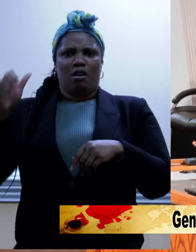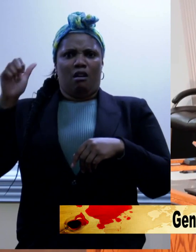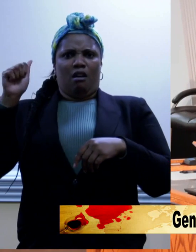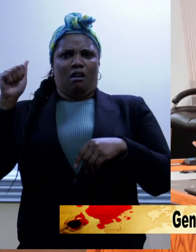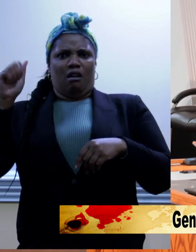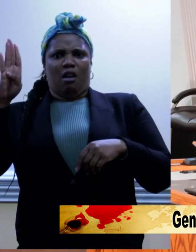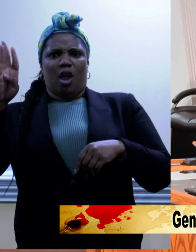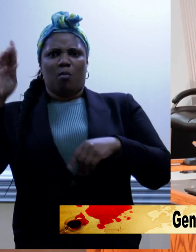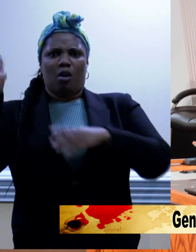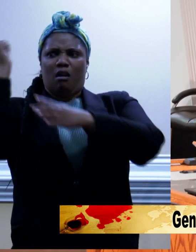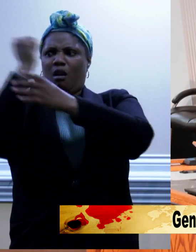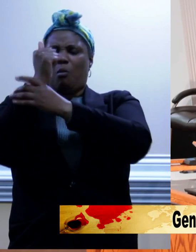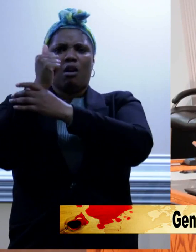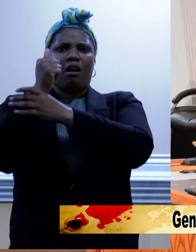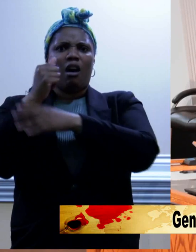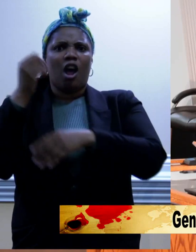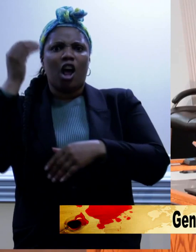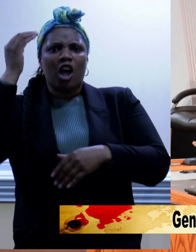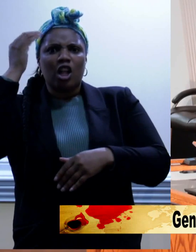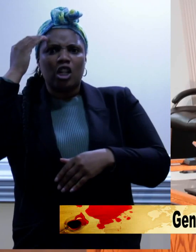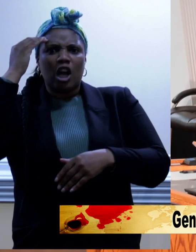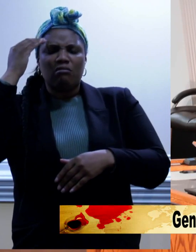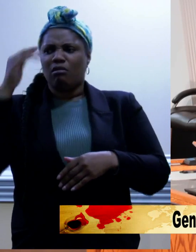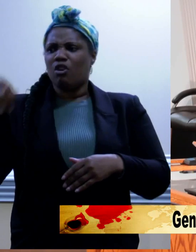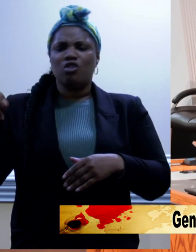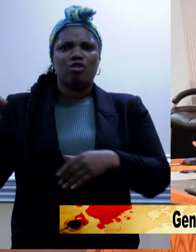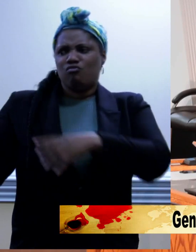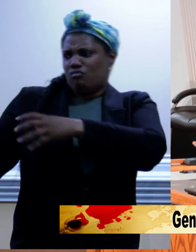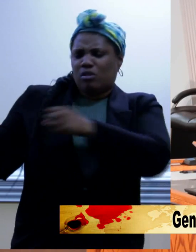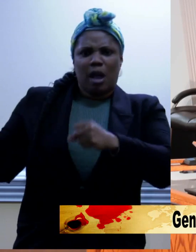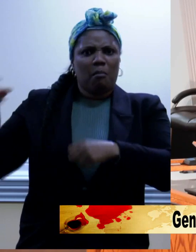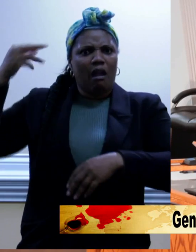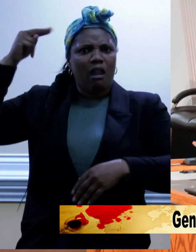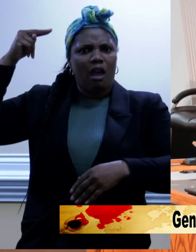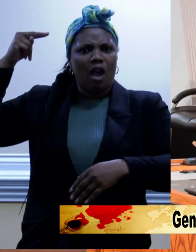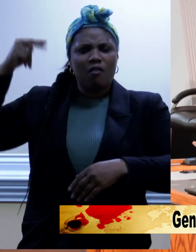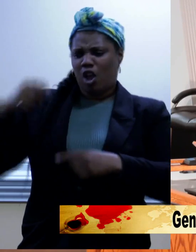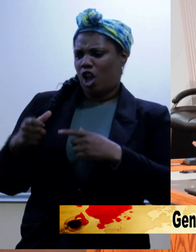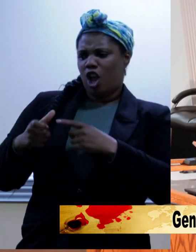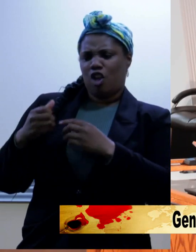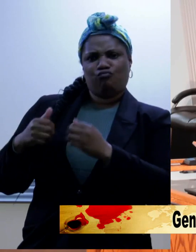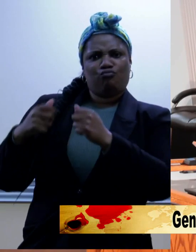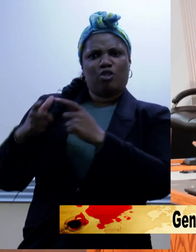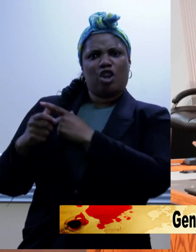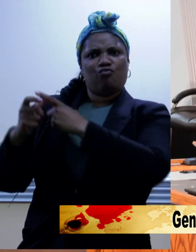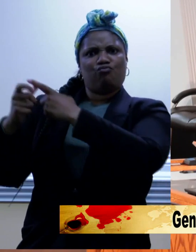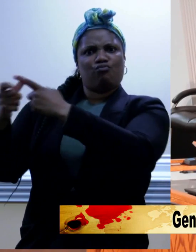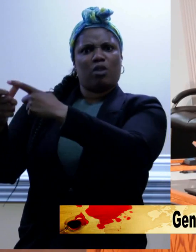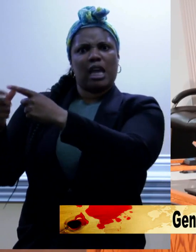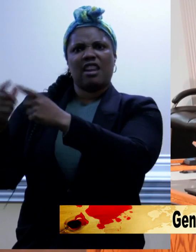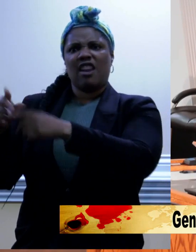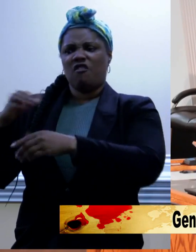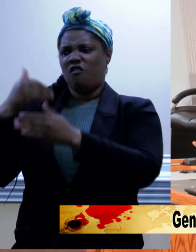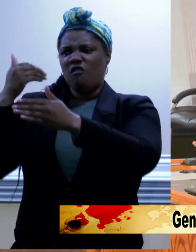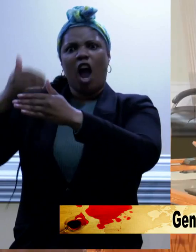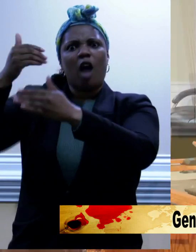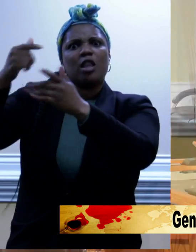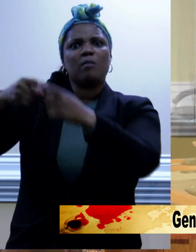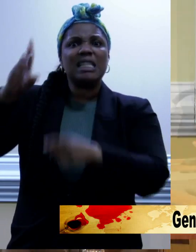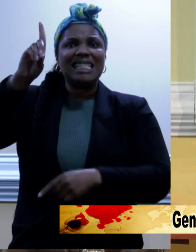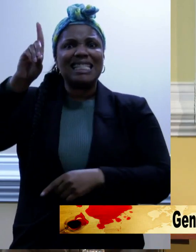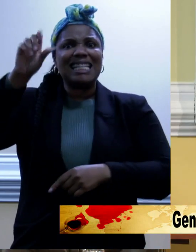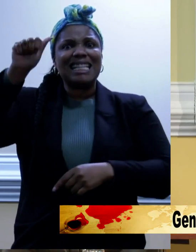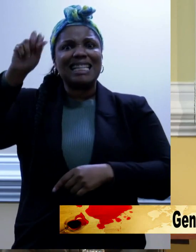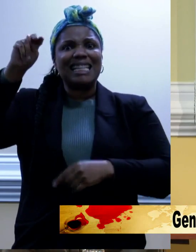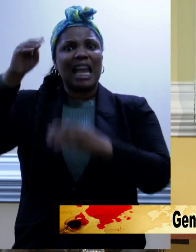his trained servants, born in his own house, 318, and pursued them unto Dan. Now, he did